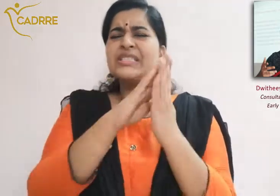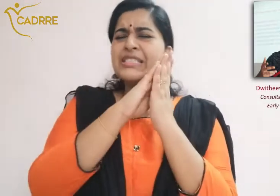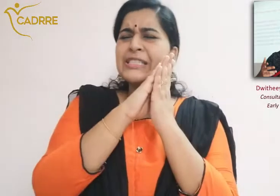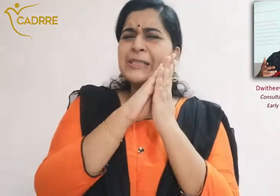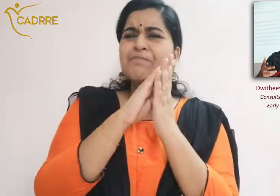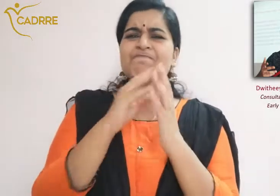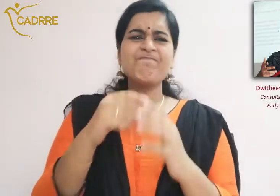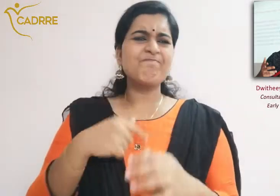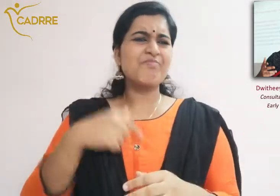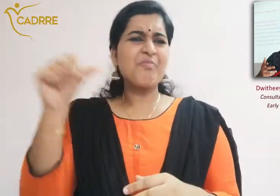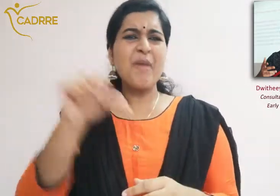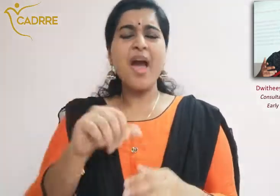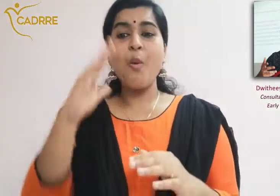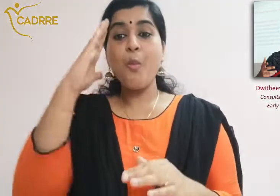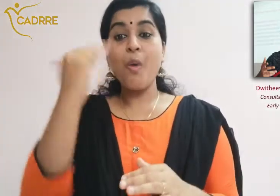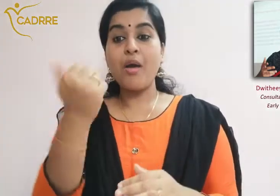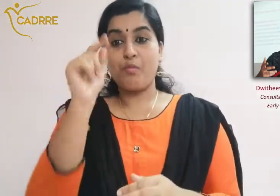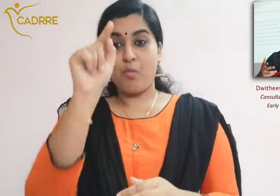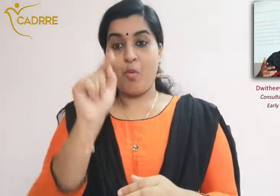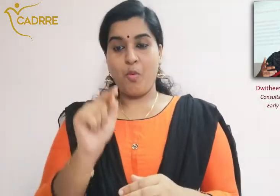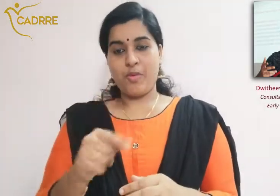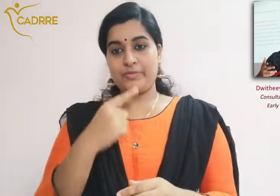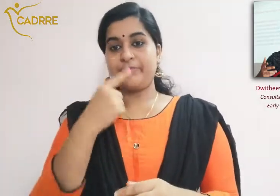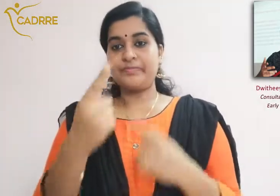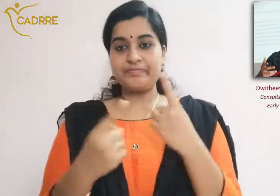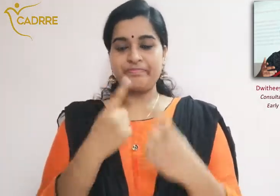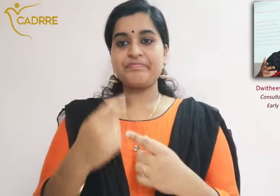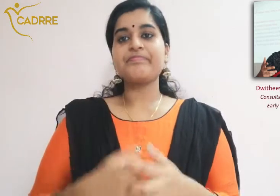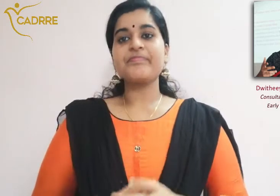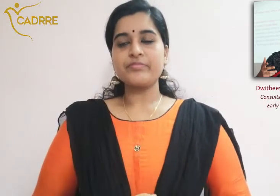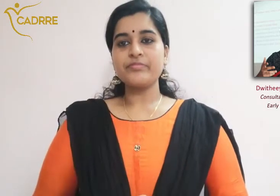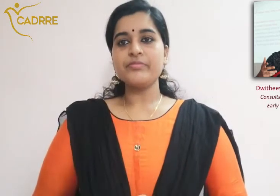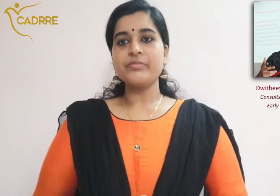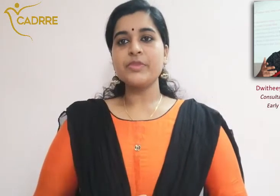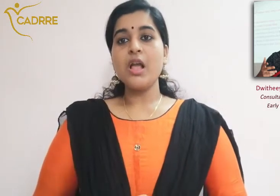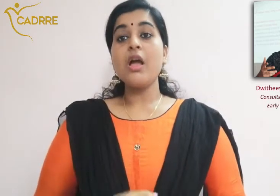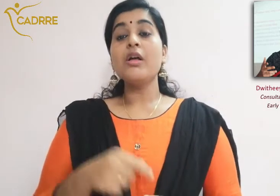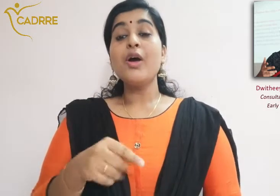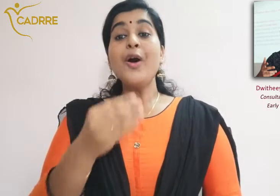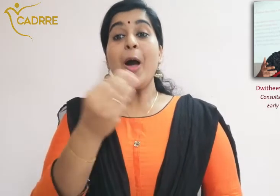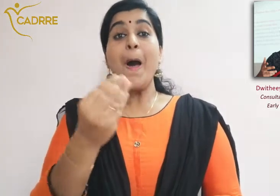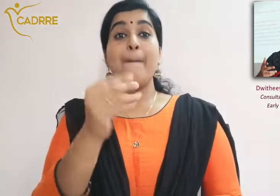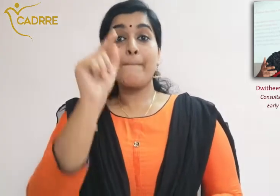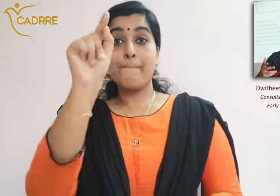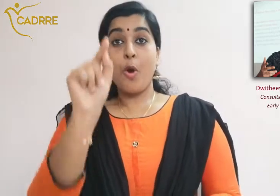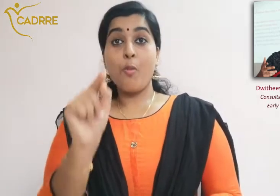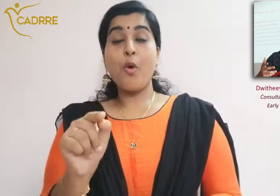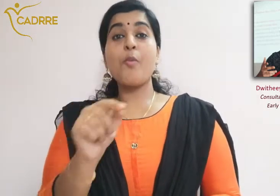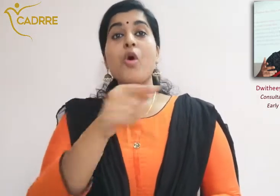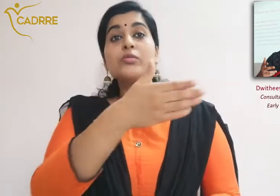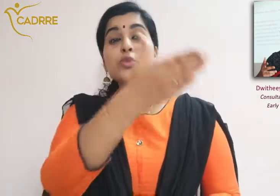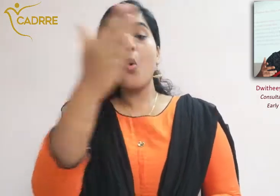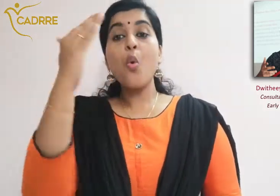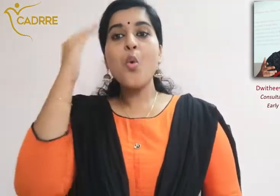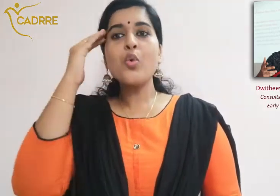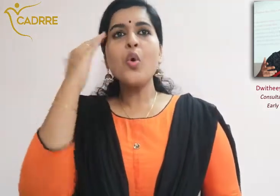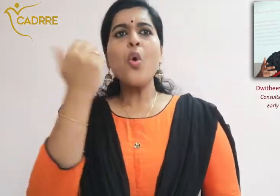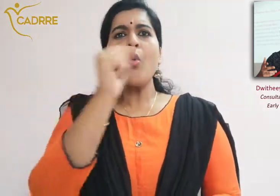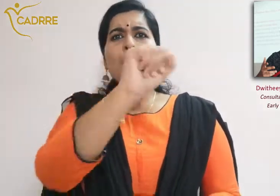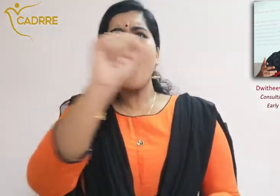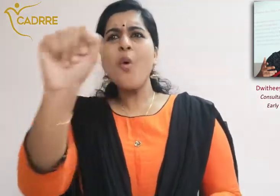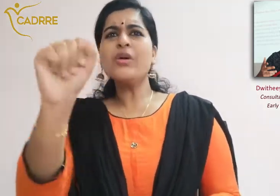a good sleep. The thing is, if you understand what are the things that might do